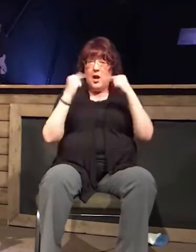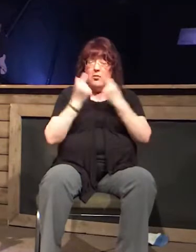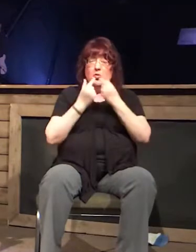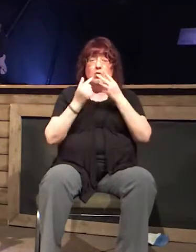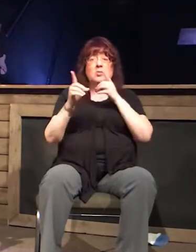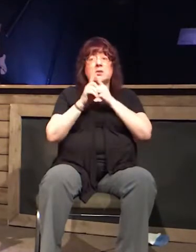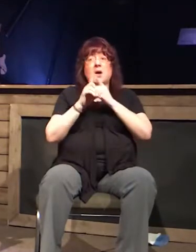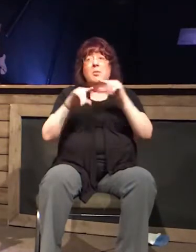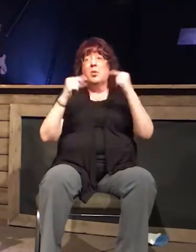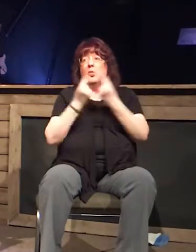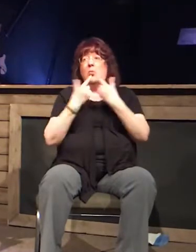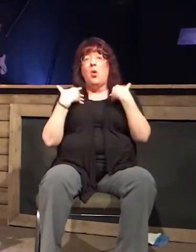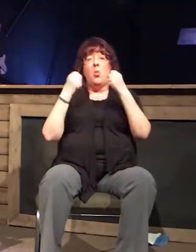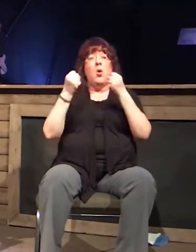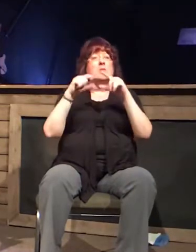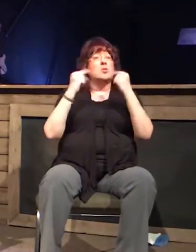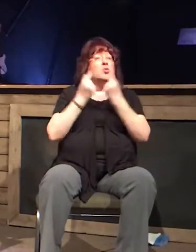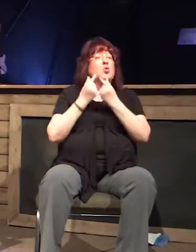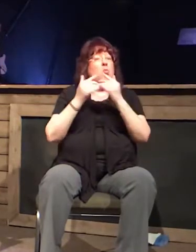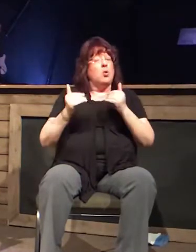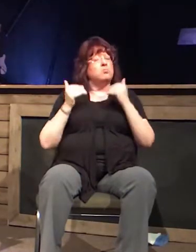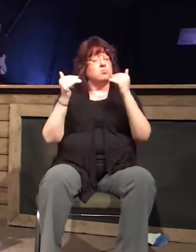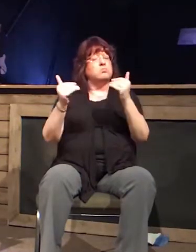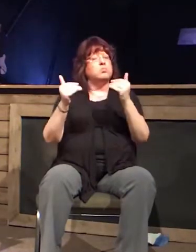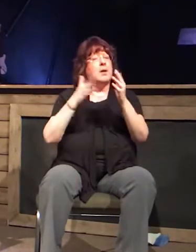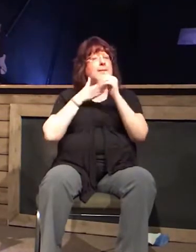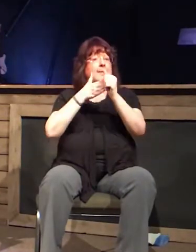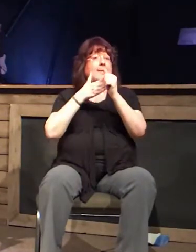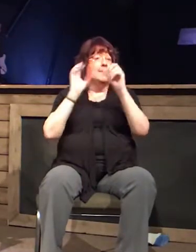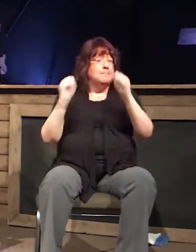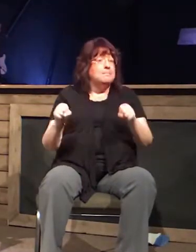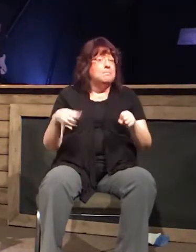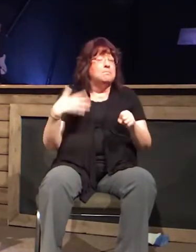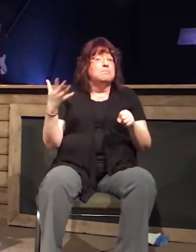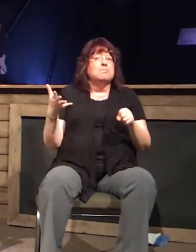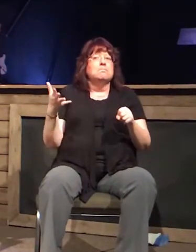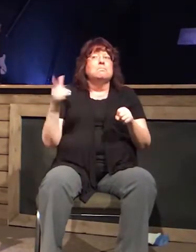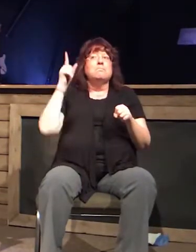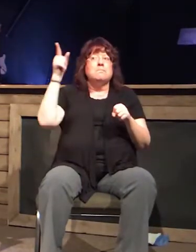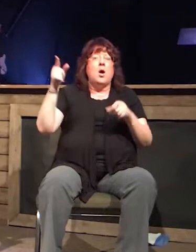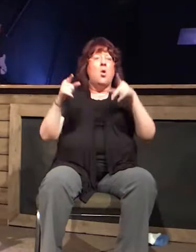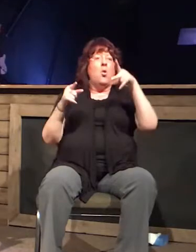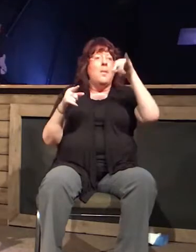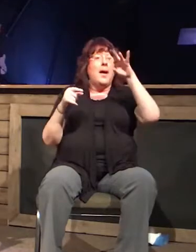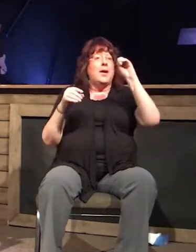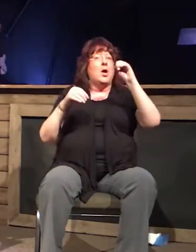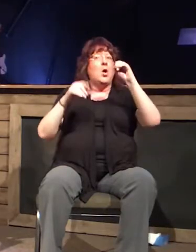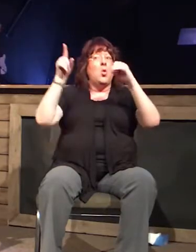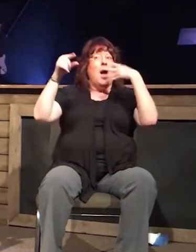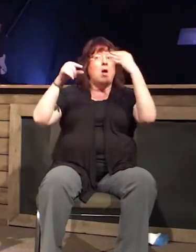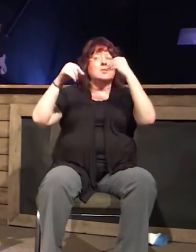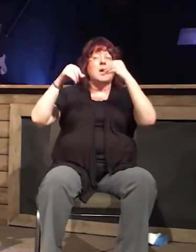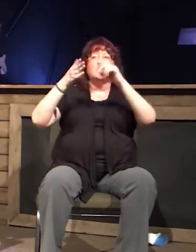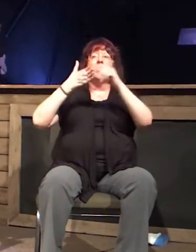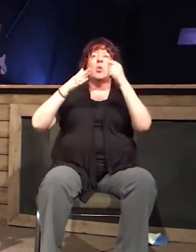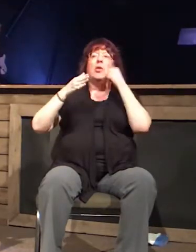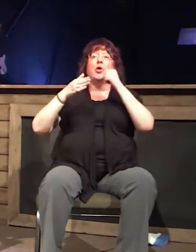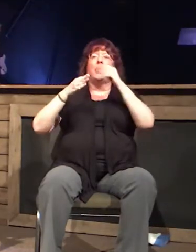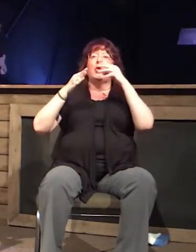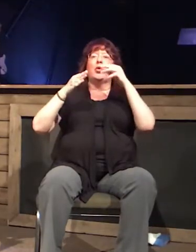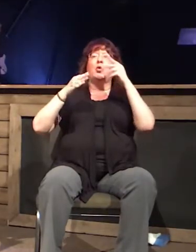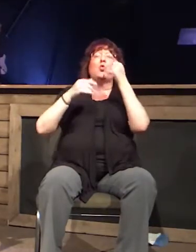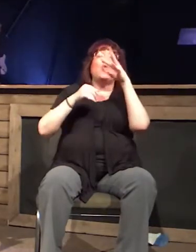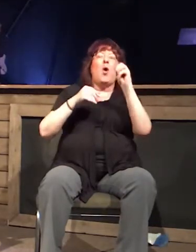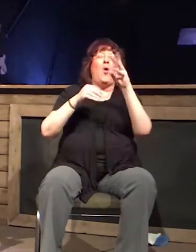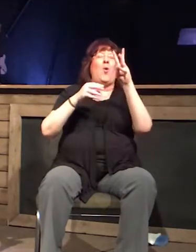a discipleship group, a wellness group, or maybe take that next step into leadership. So stop in the patio, check it out with one of our girl members, and